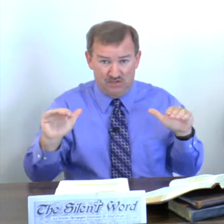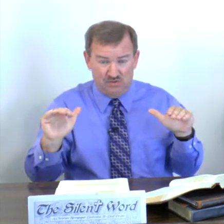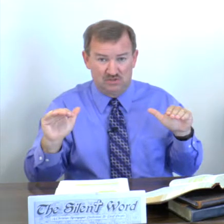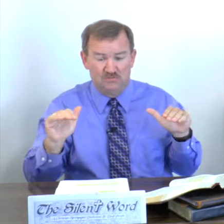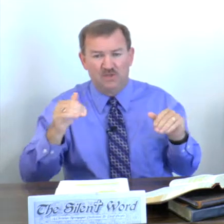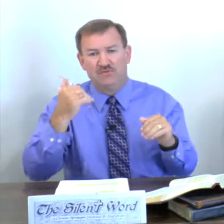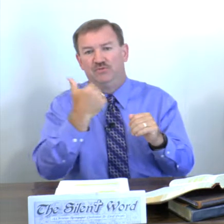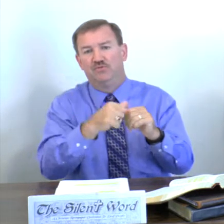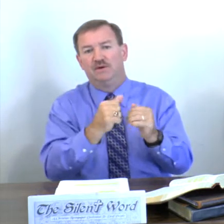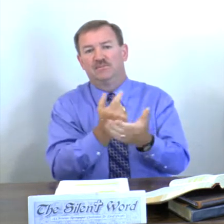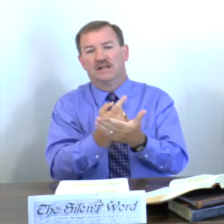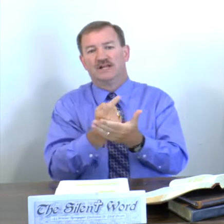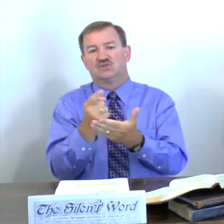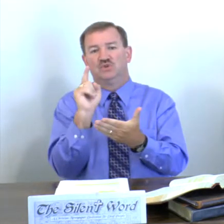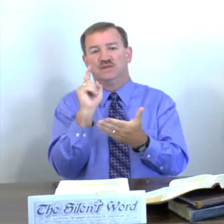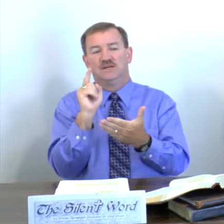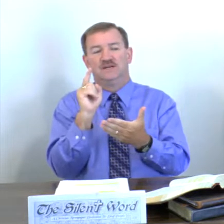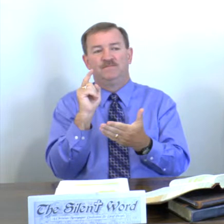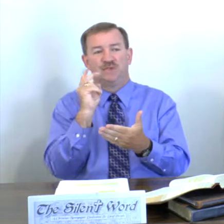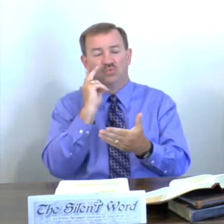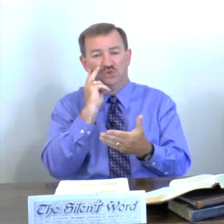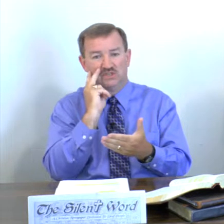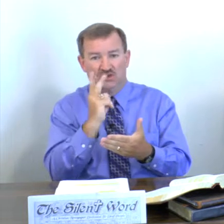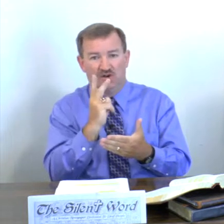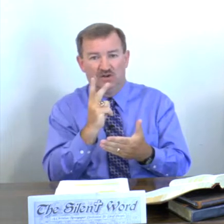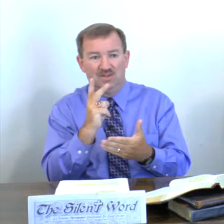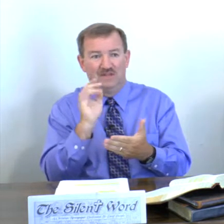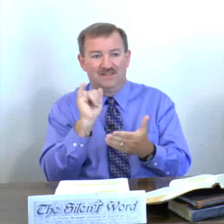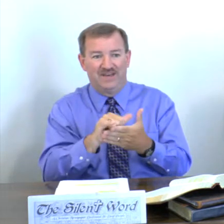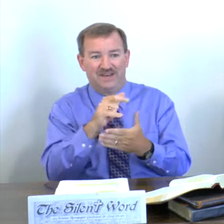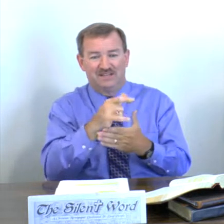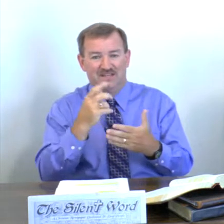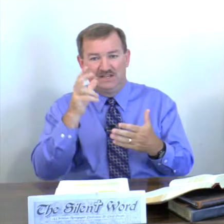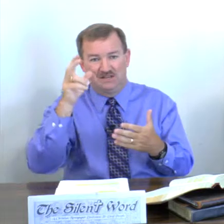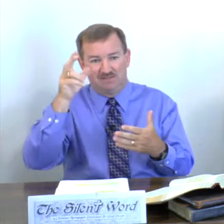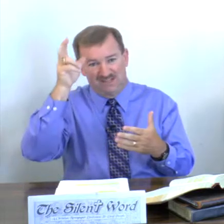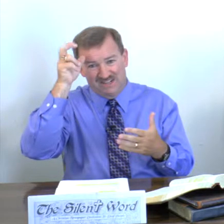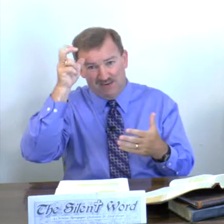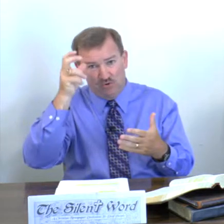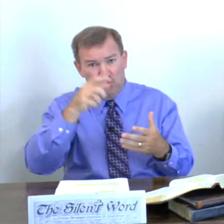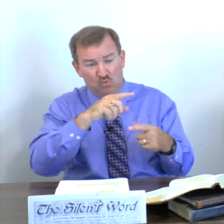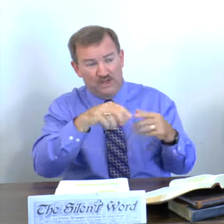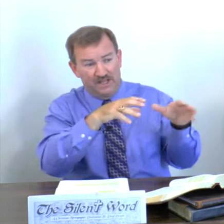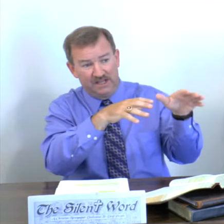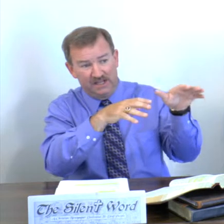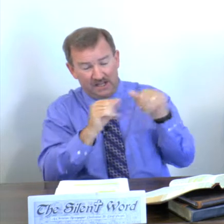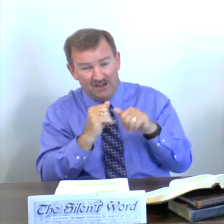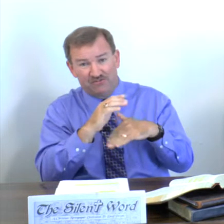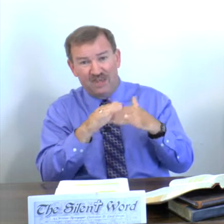angels." If you remember last week, we saw that the devil, when he left